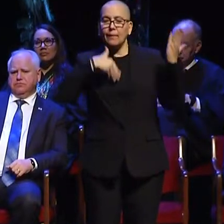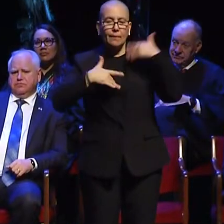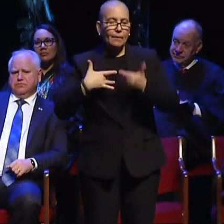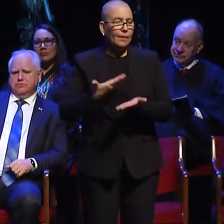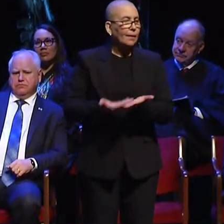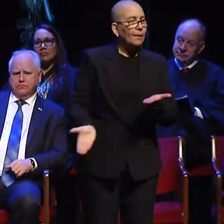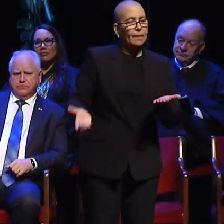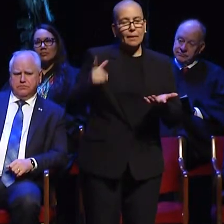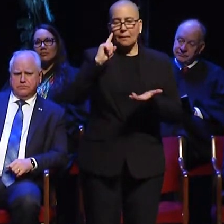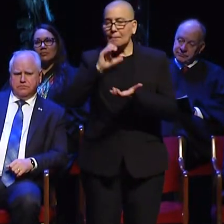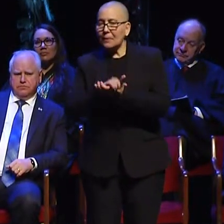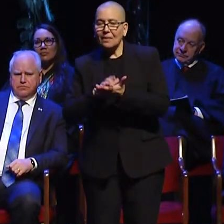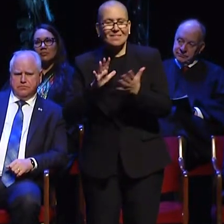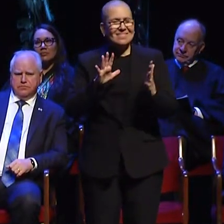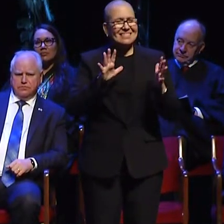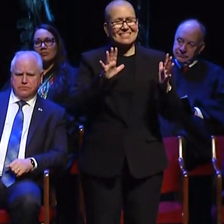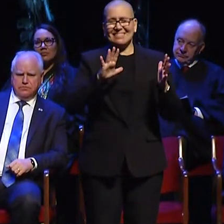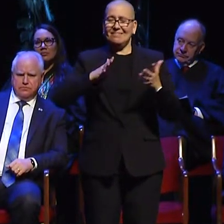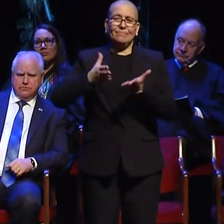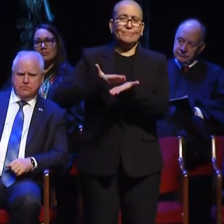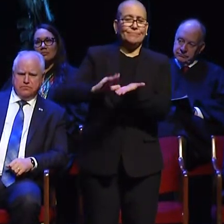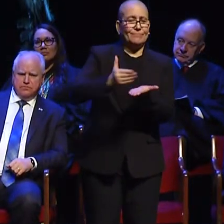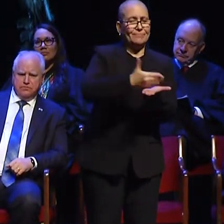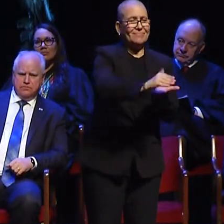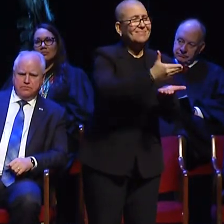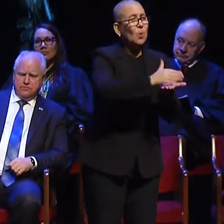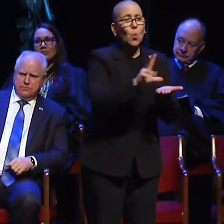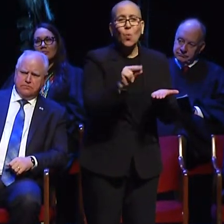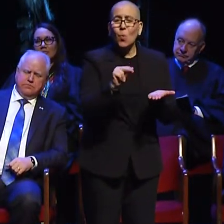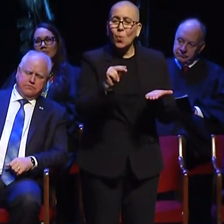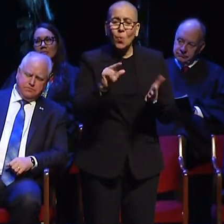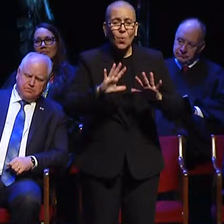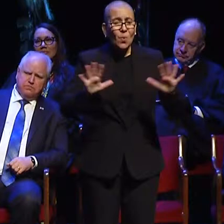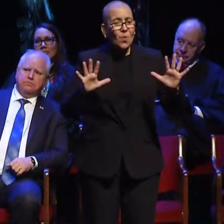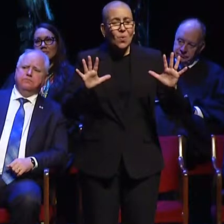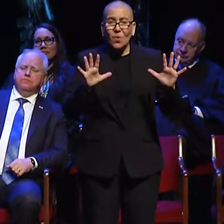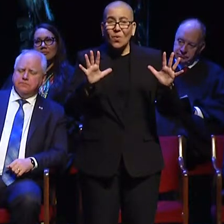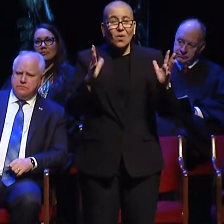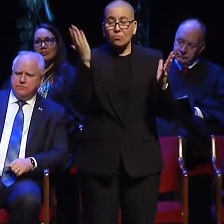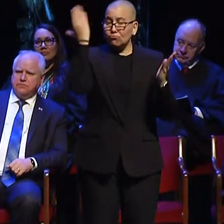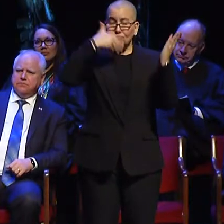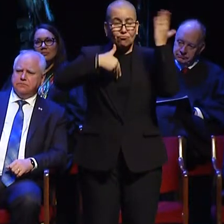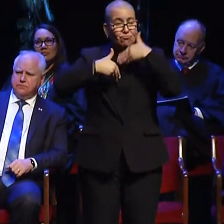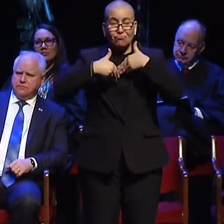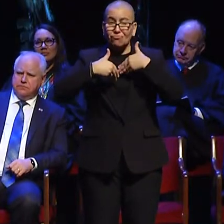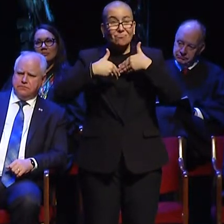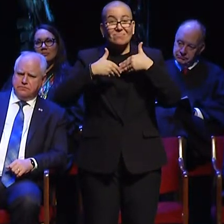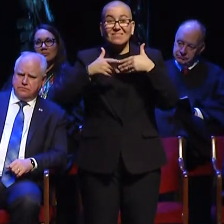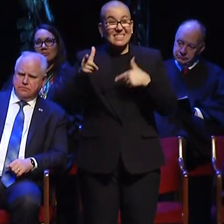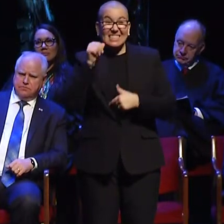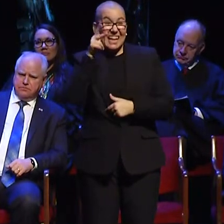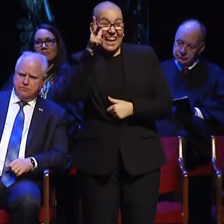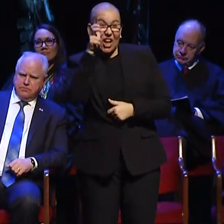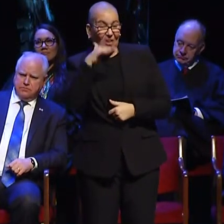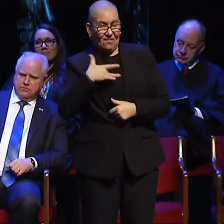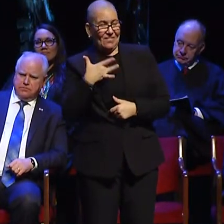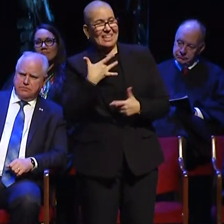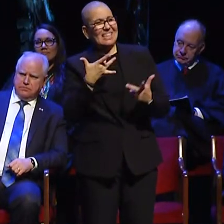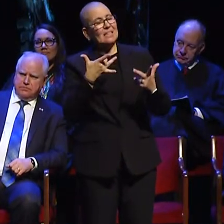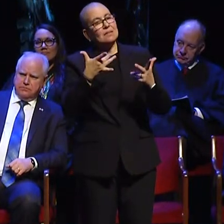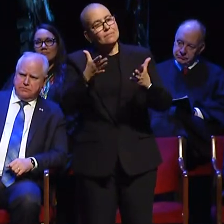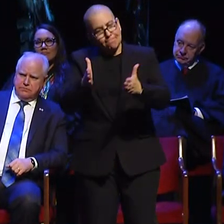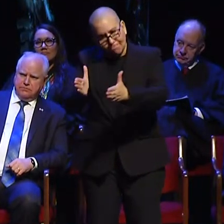believed. We see you. We hear you. We value you, and